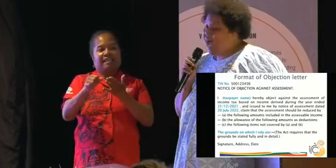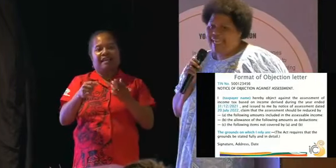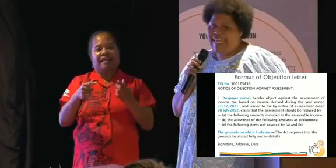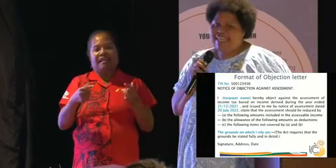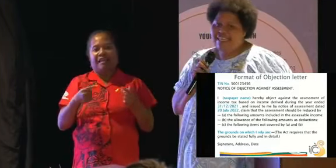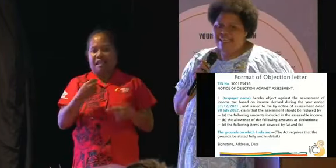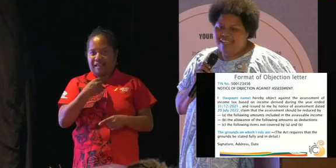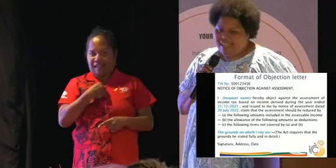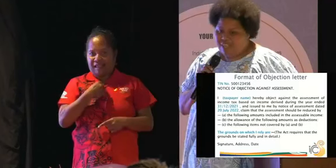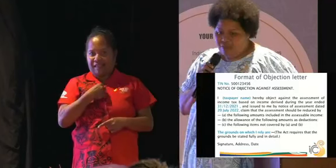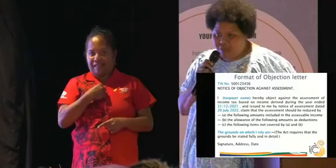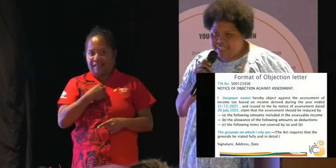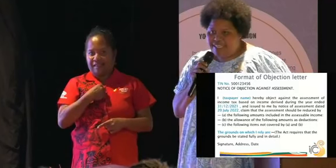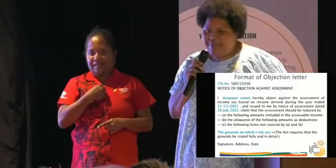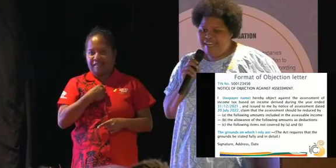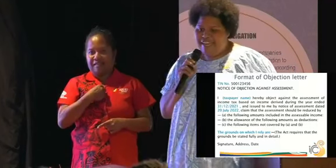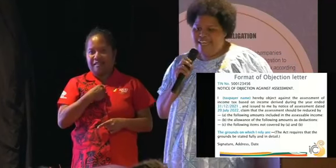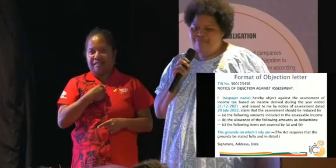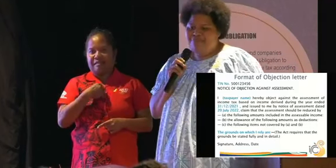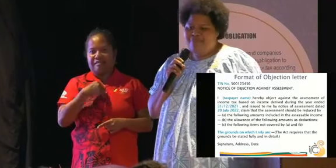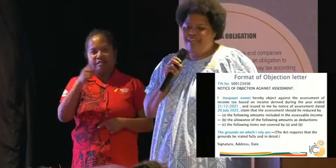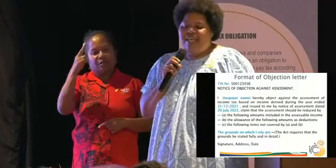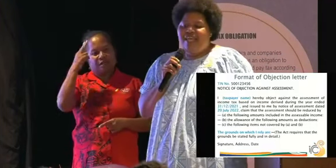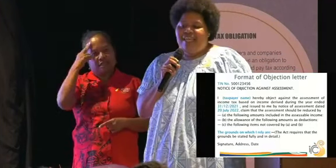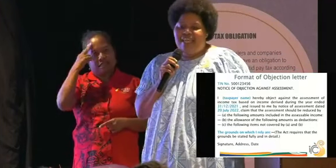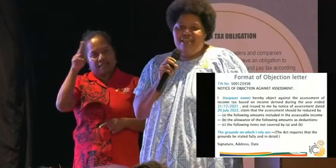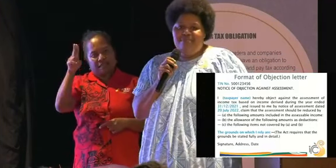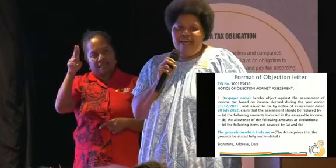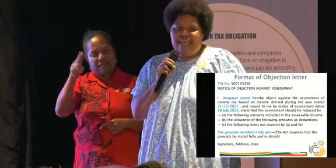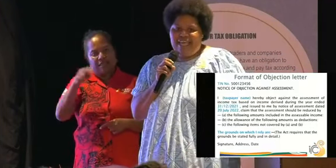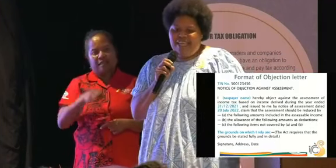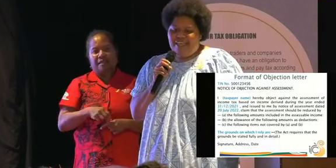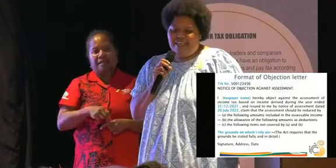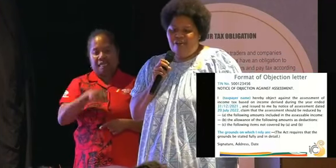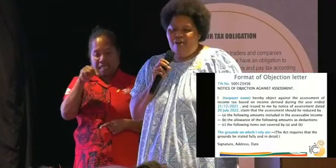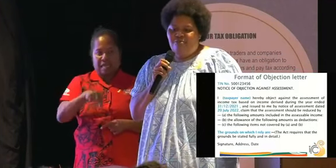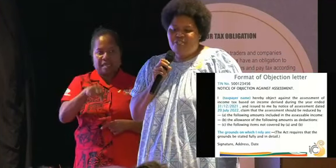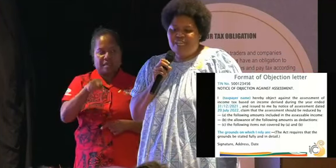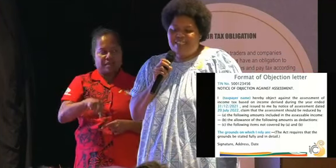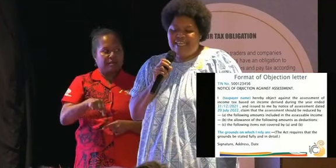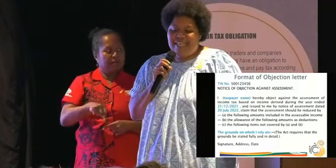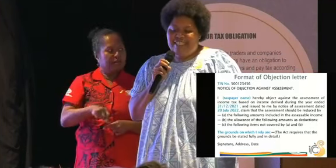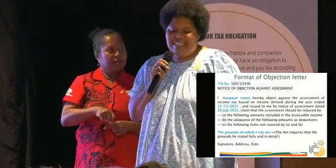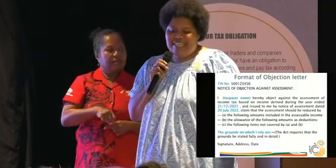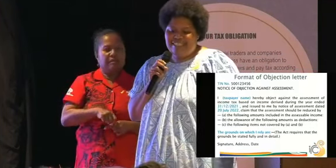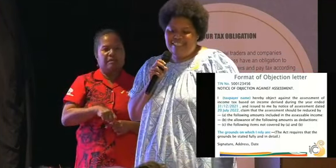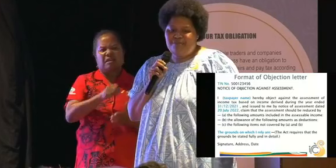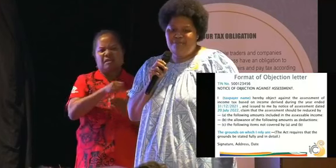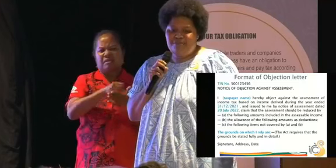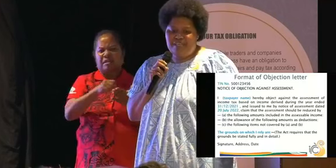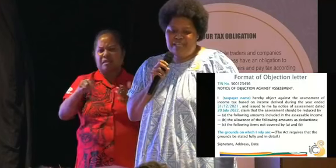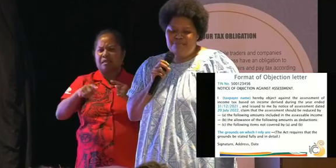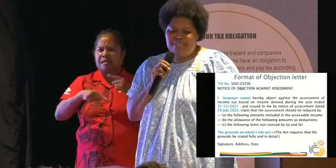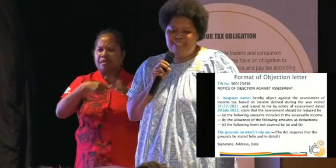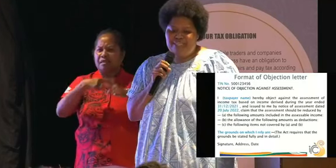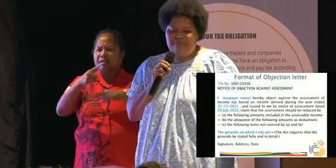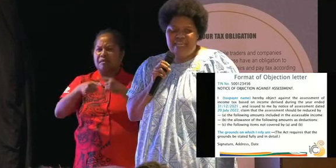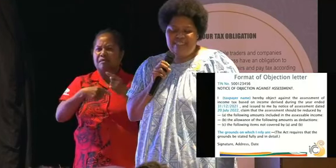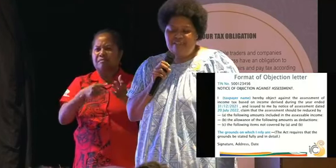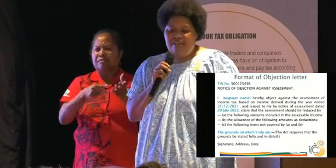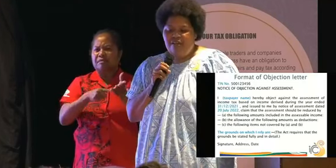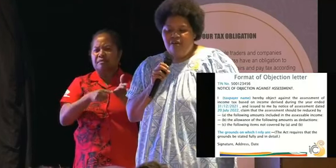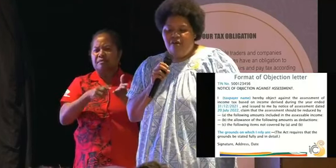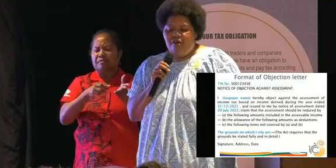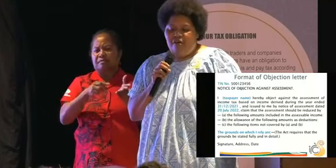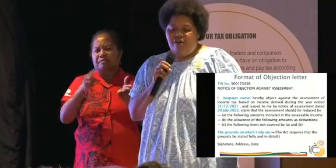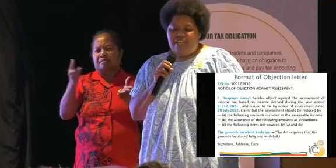say, I, your taxpayer name, hereby object against the assessment of income tax